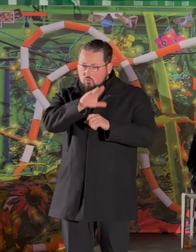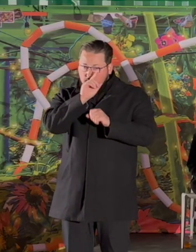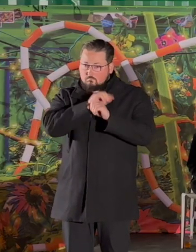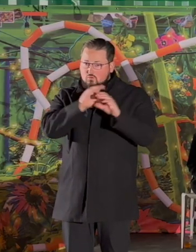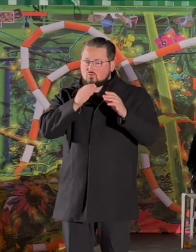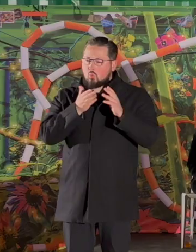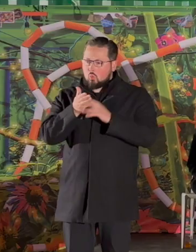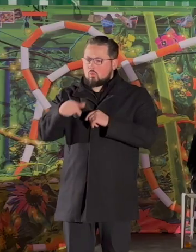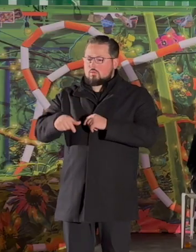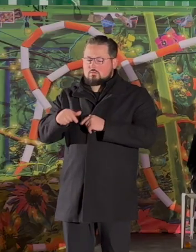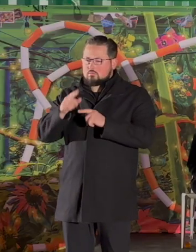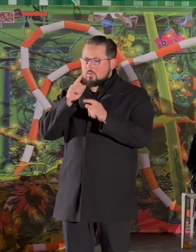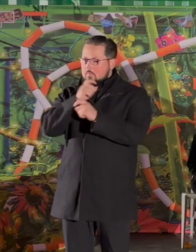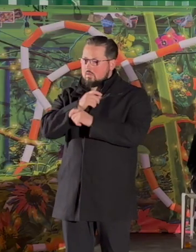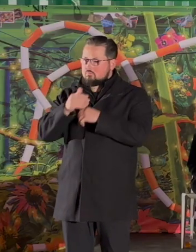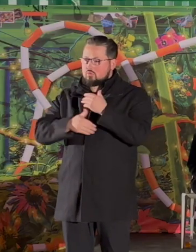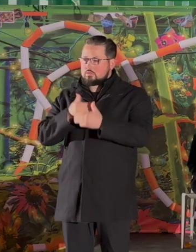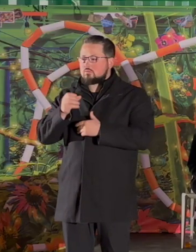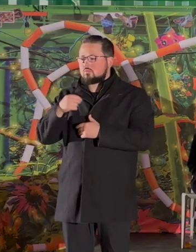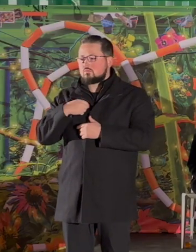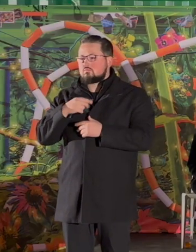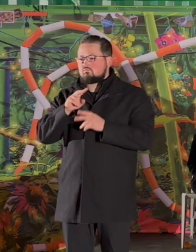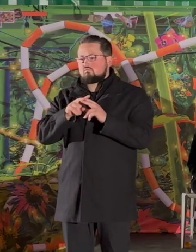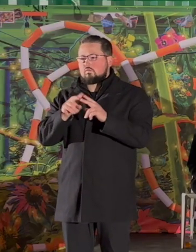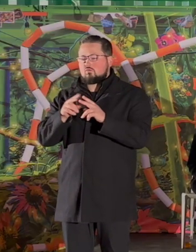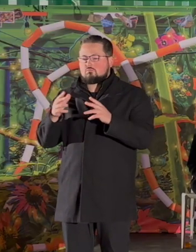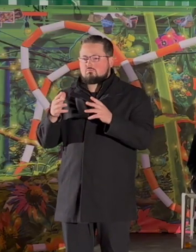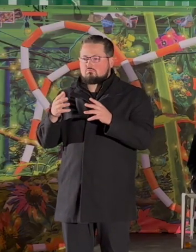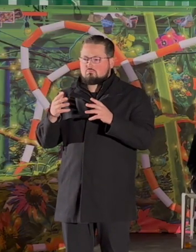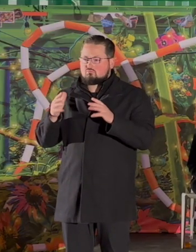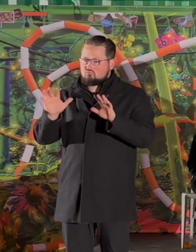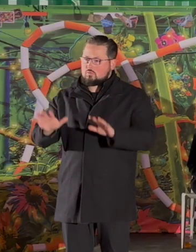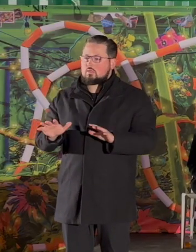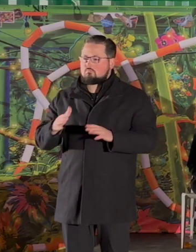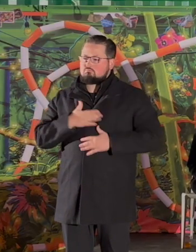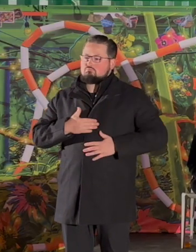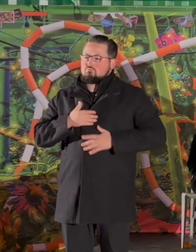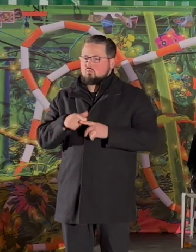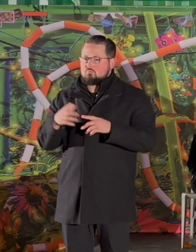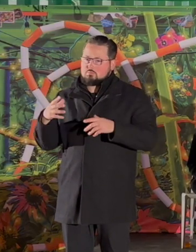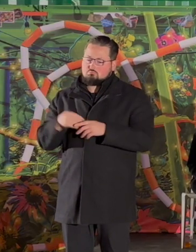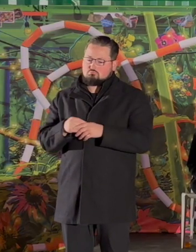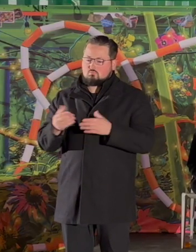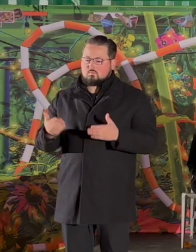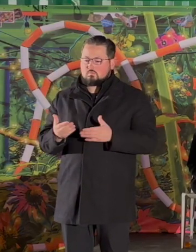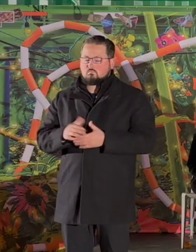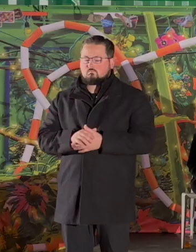complicated process, and it's been a really great pleasure just to be part of that.